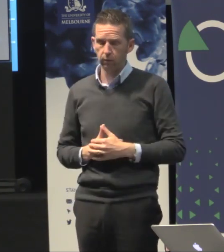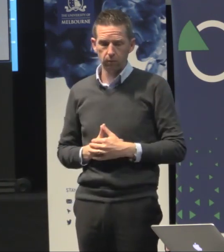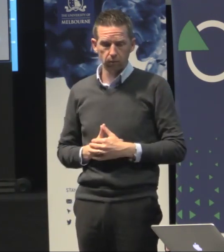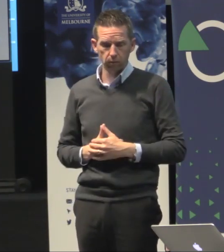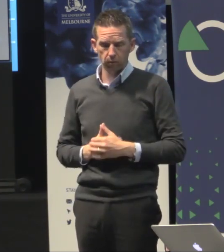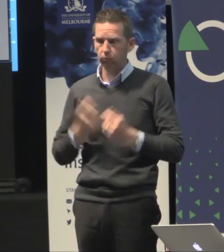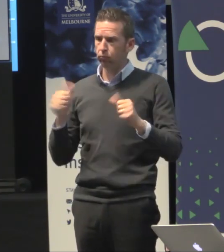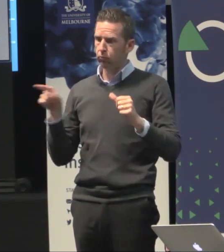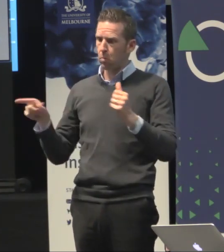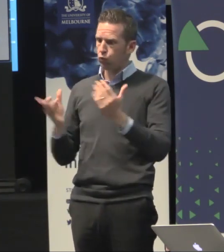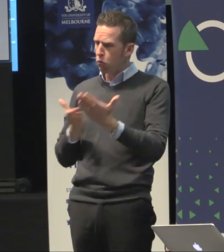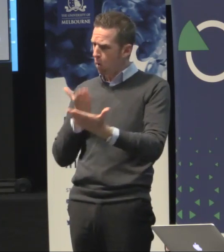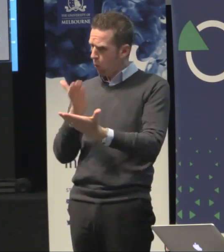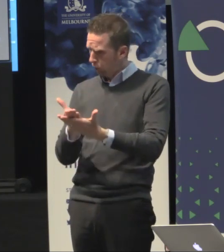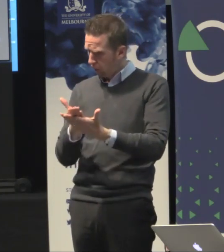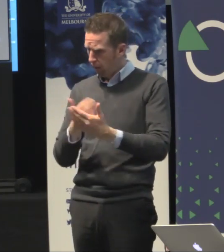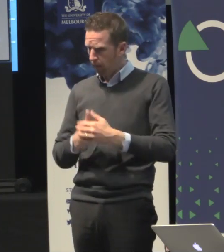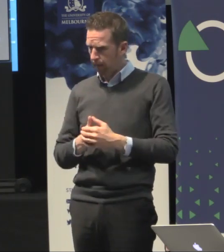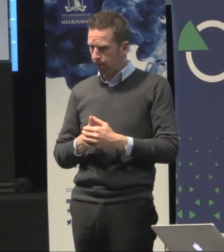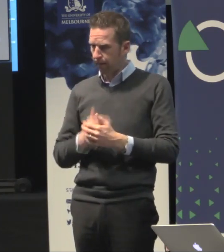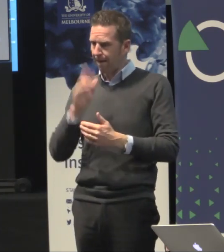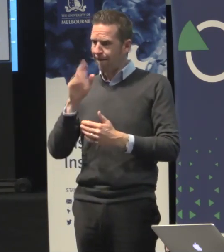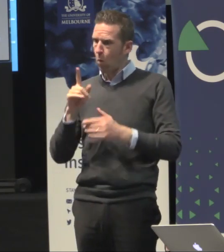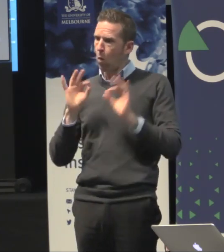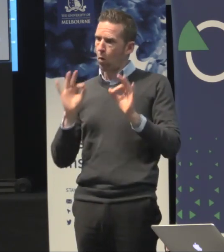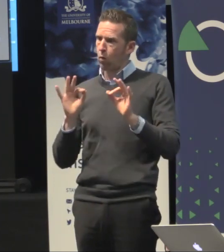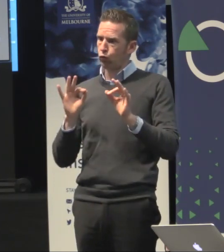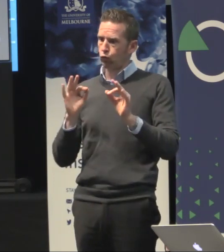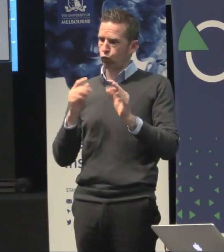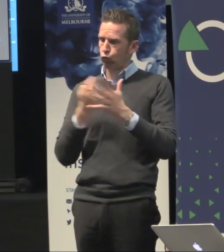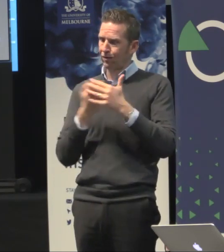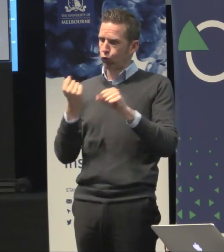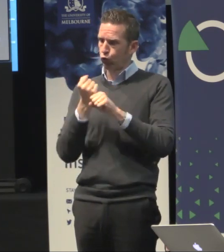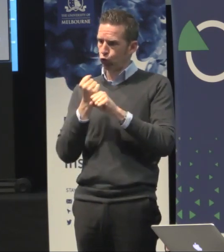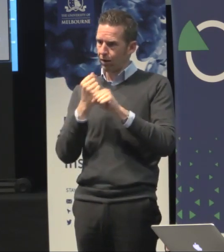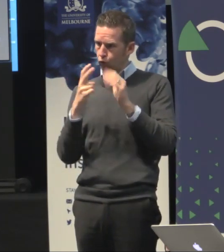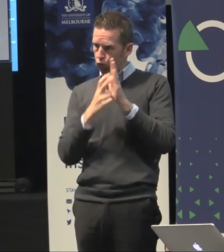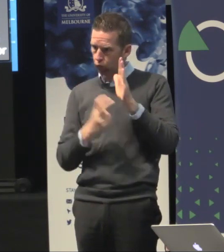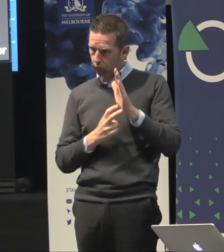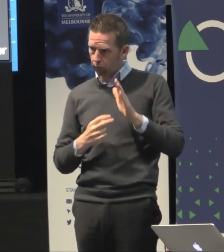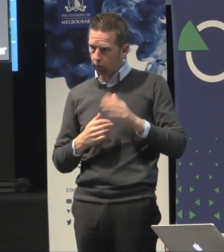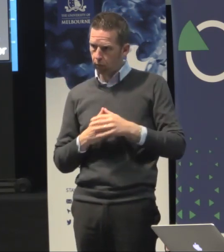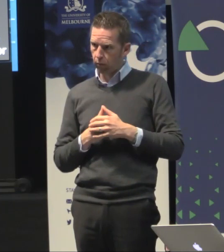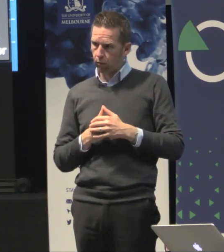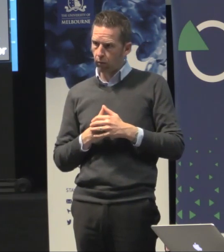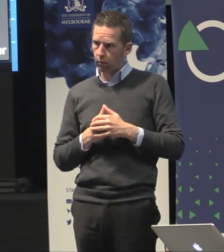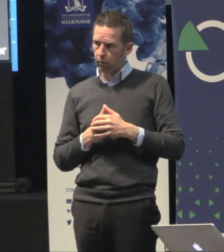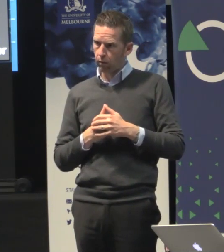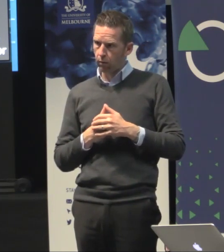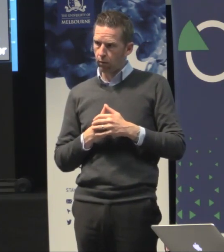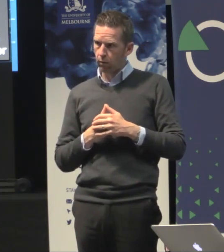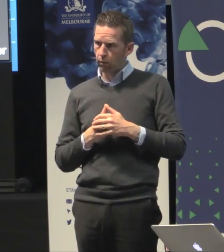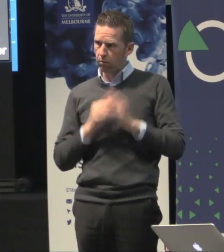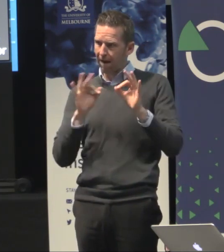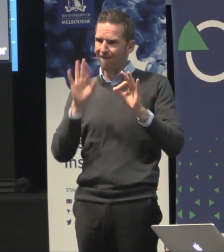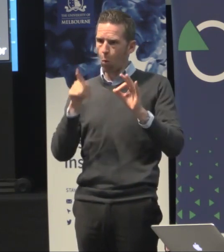a proposal for a registration and accreditation scheme for